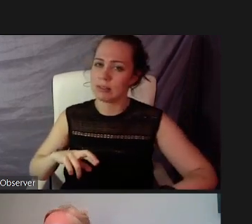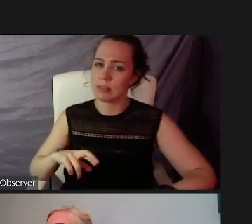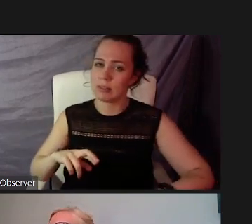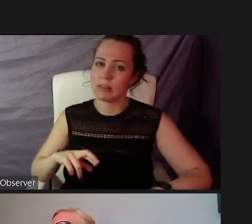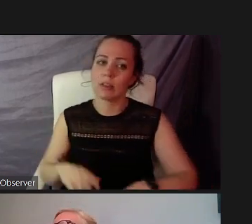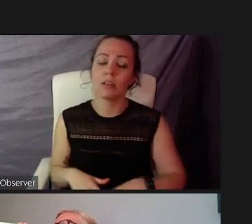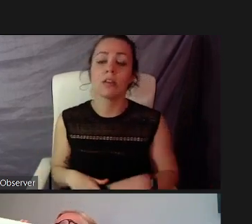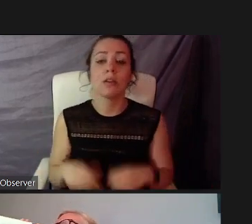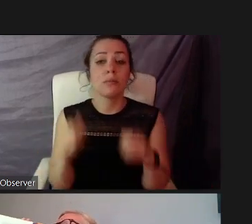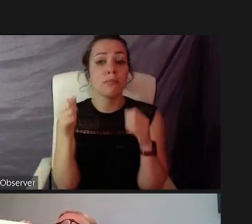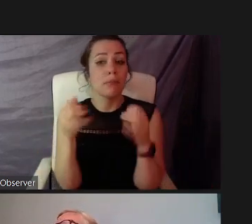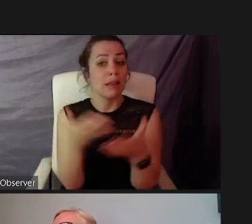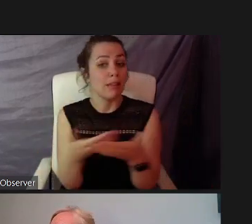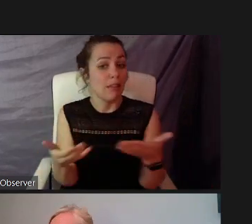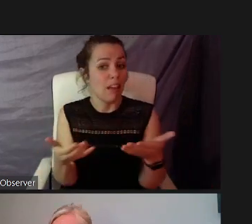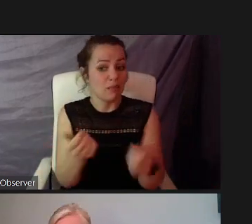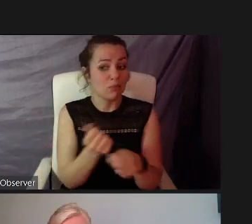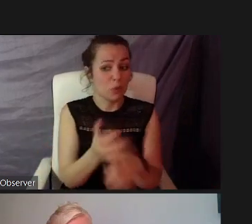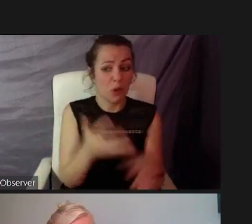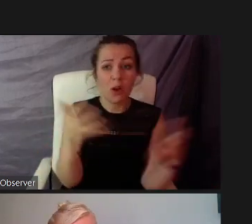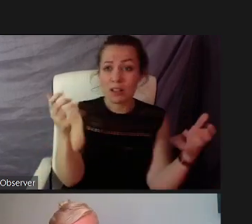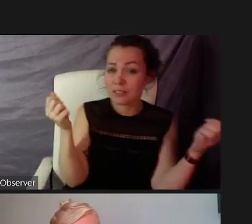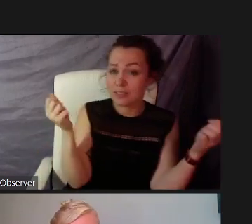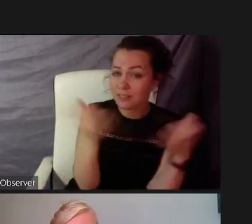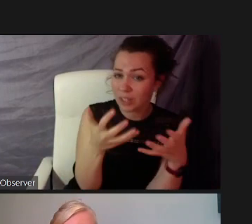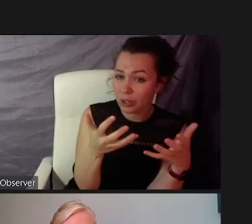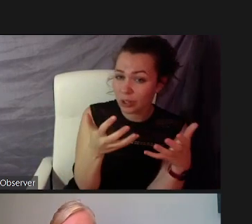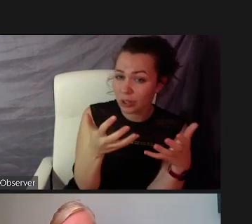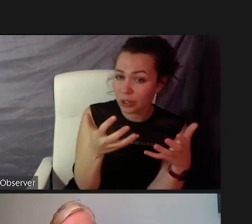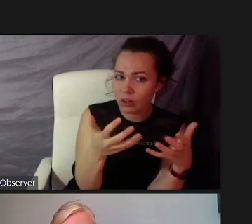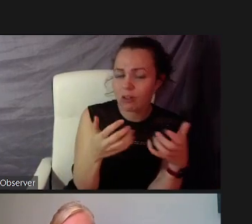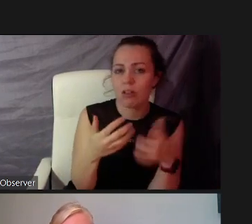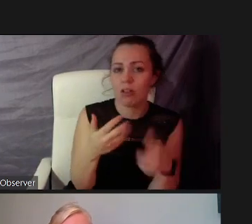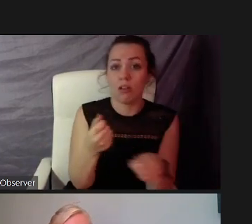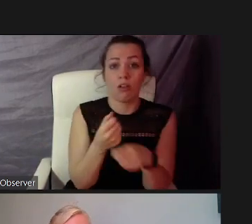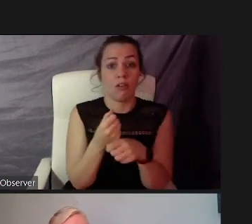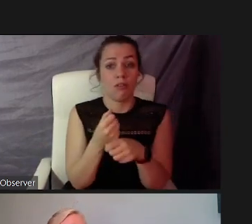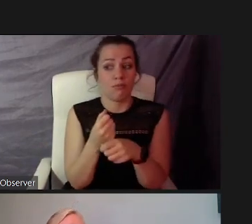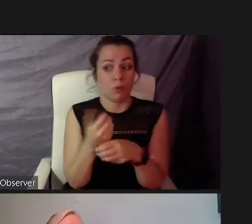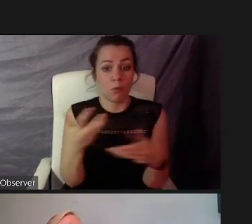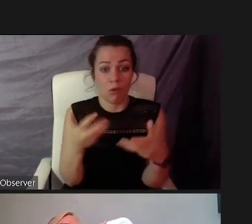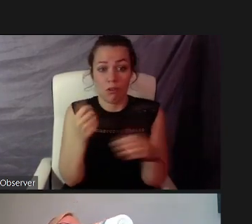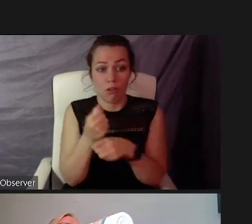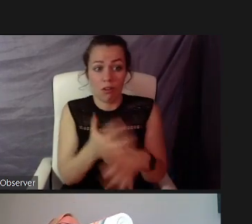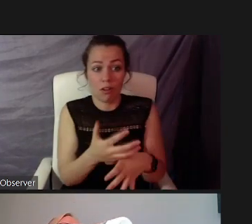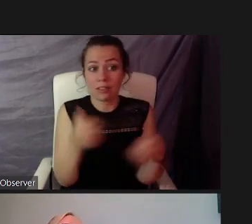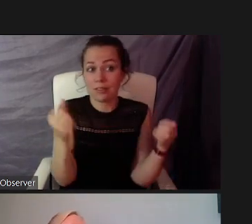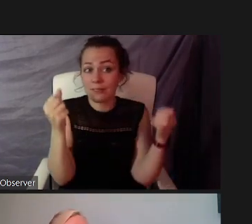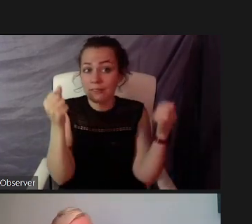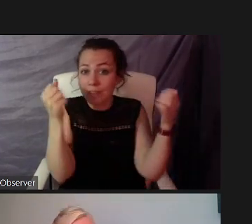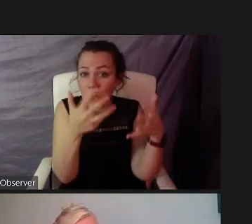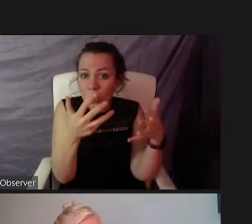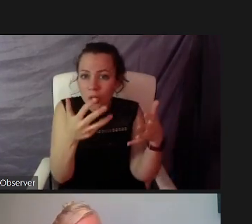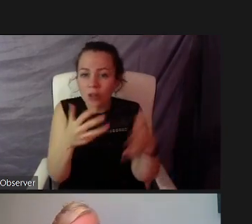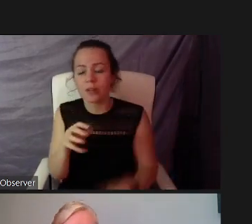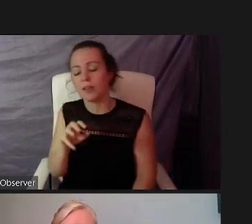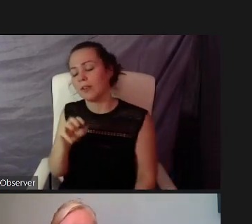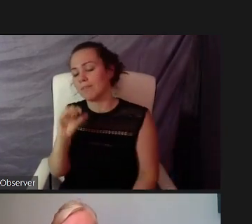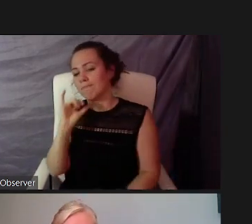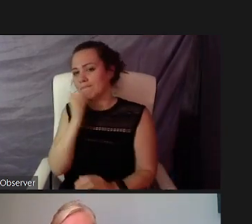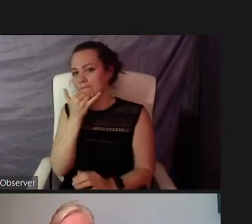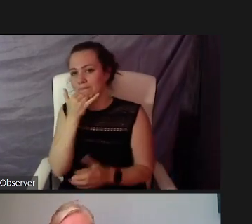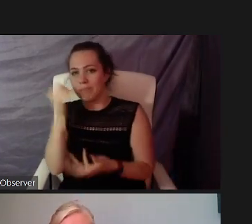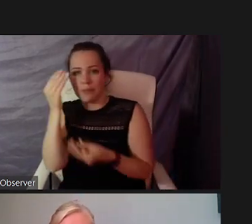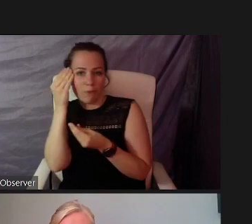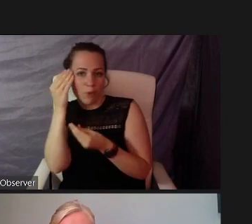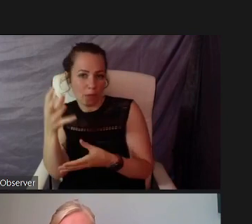things can cause fear, and one of those things is misinformation, and rumors.